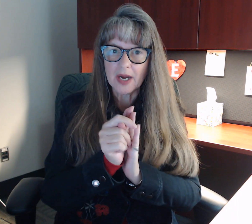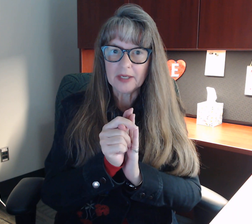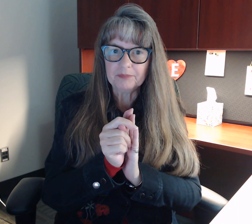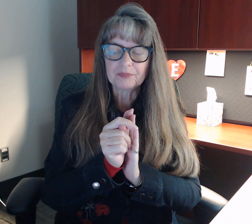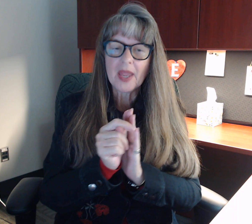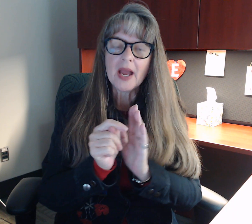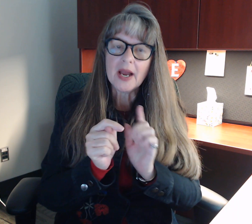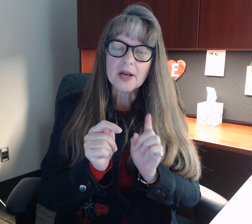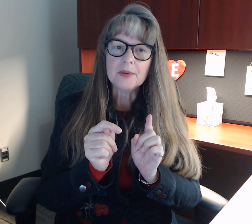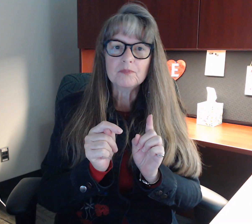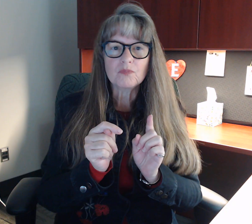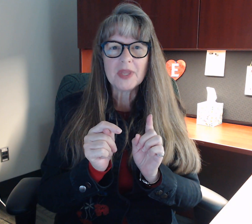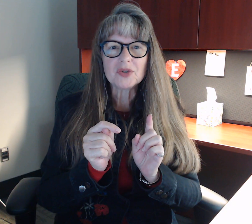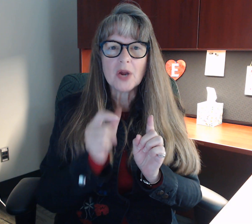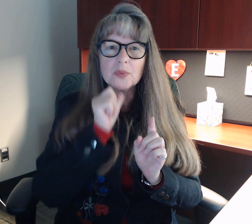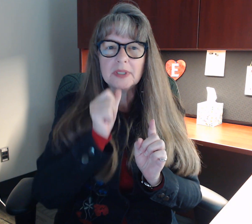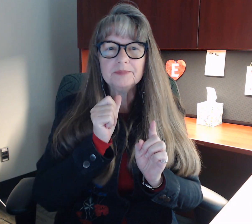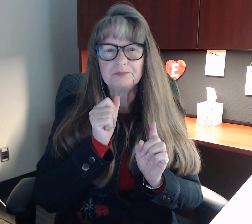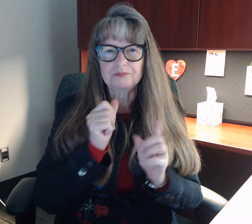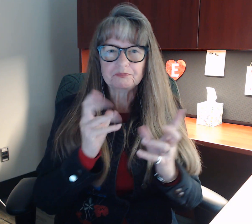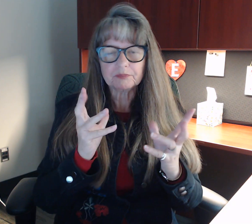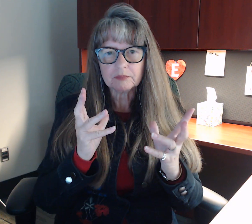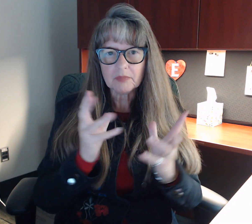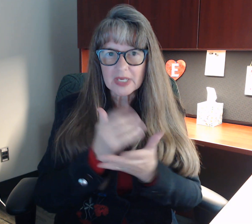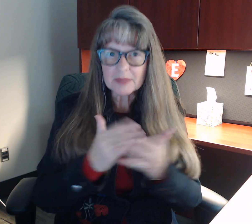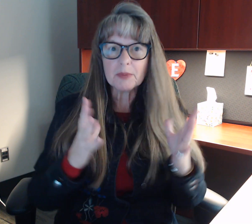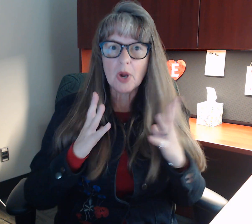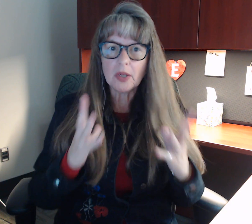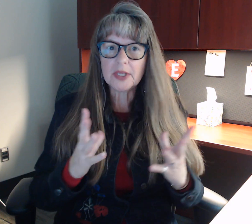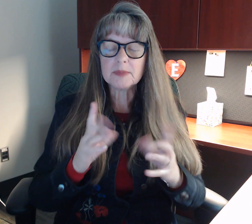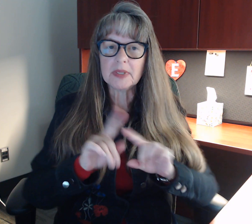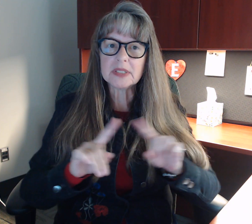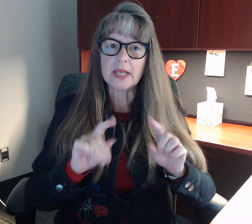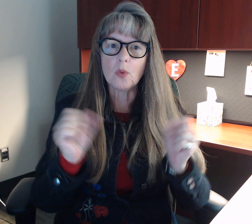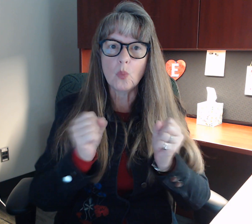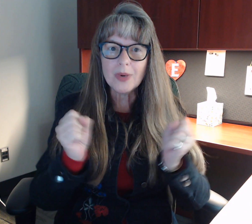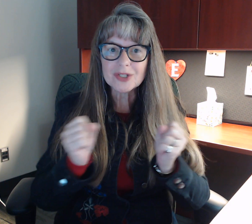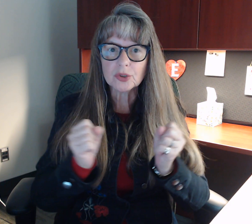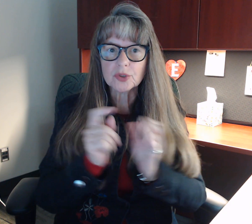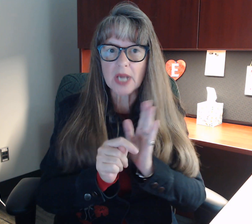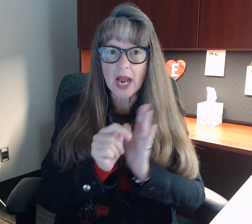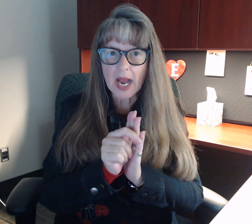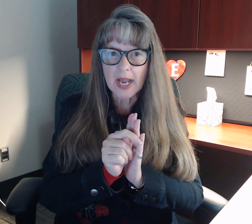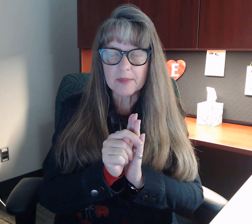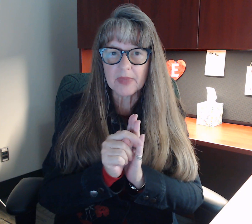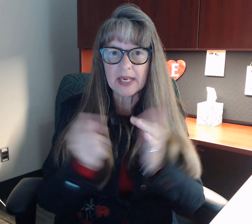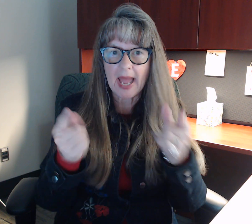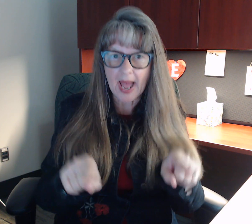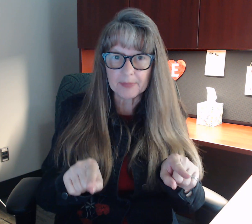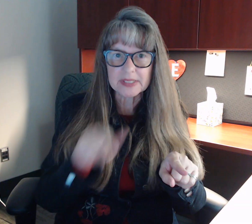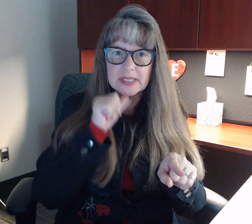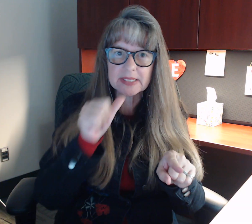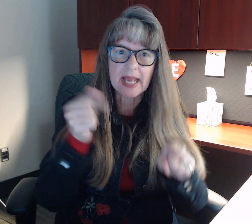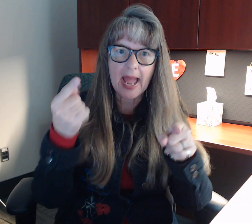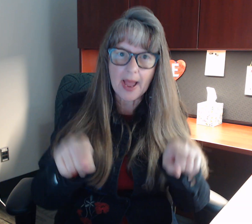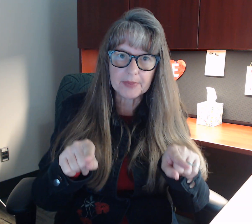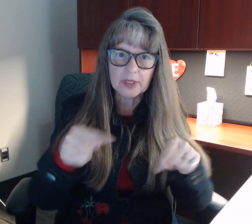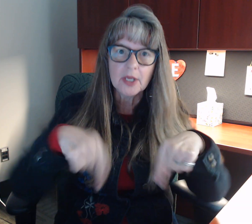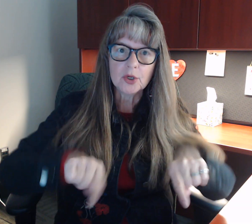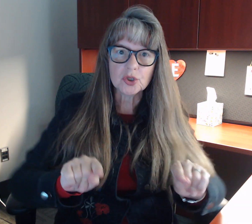time, it's not really, some of them are holidays, but it's like winter time that it happens. It doesn't happen